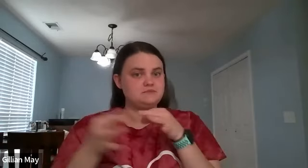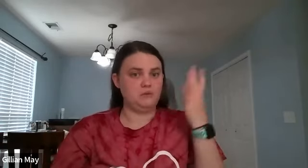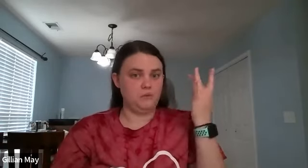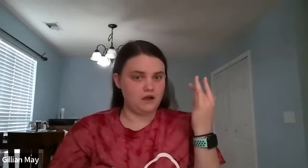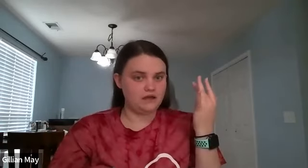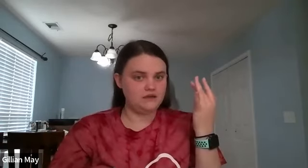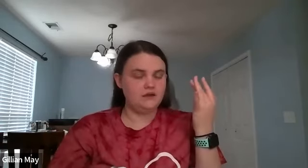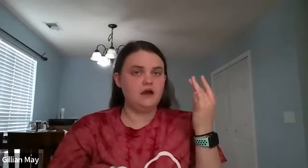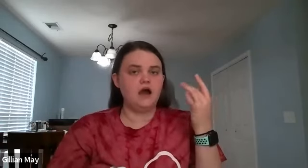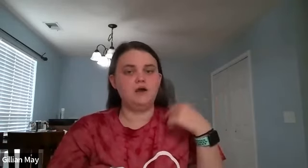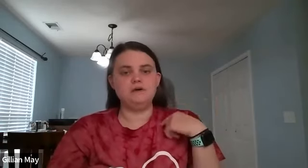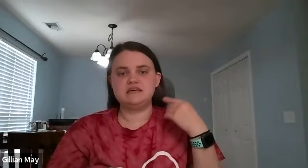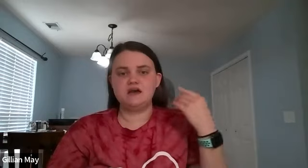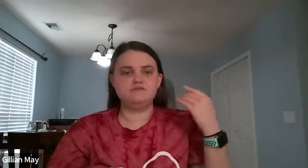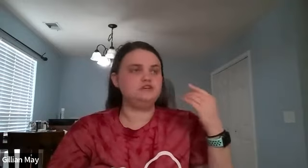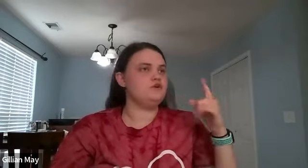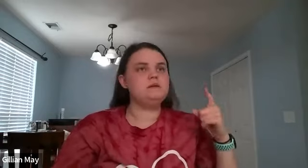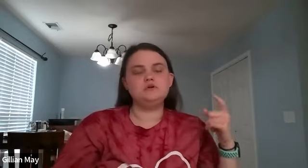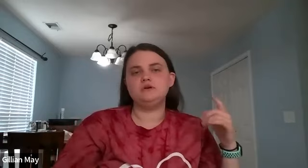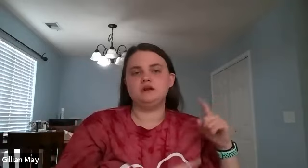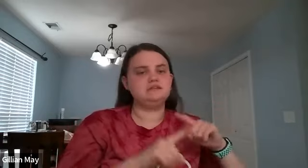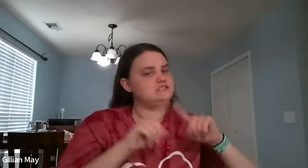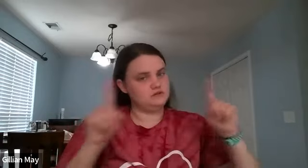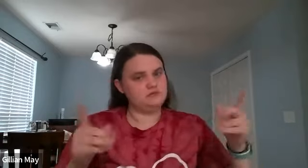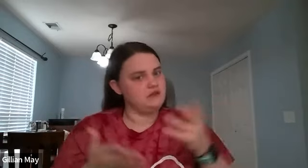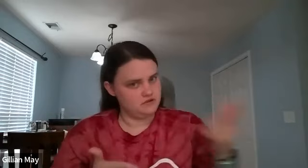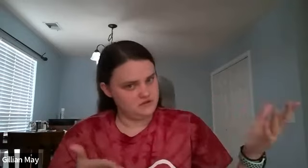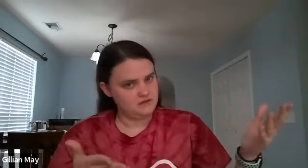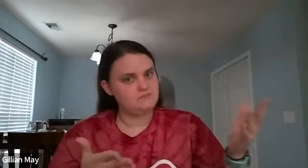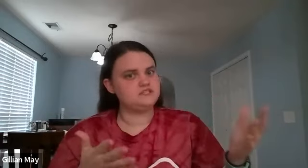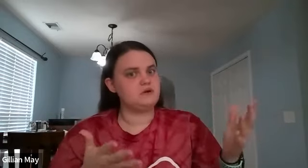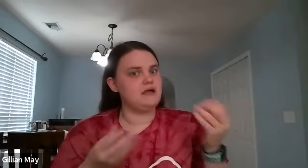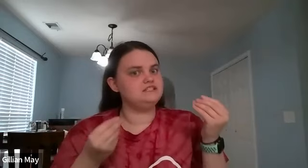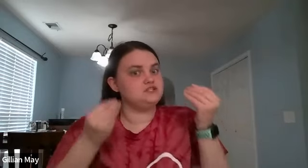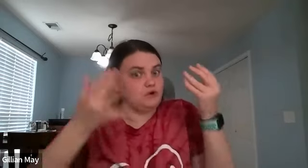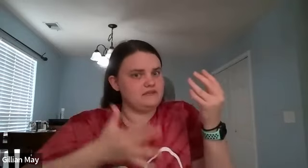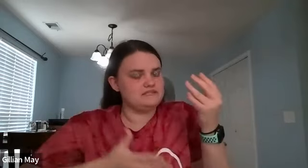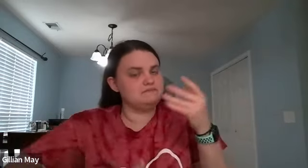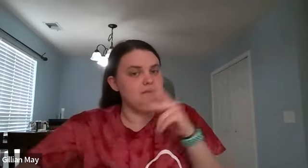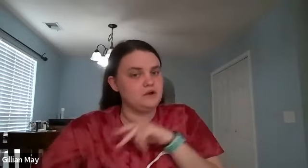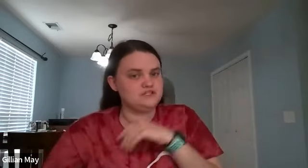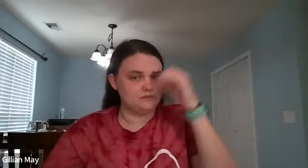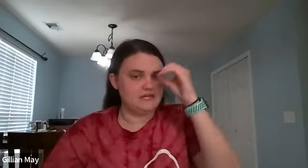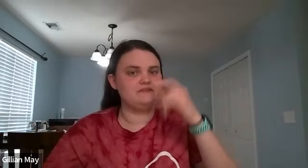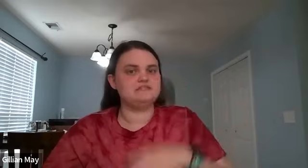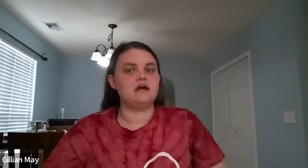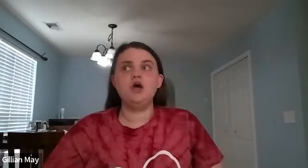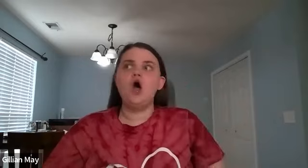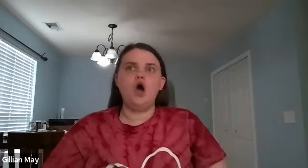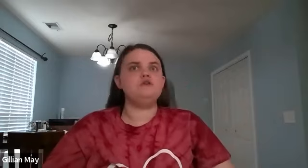explain why. I always have, there are people who are gonna disagree with everything. But so I'd like to just point out, this is my personal opinion. This is not a, oh no,